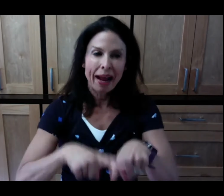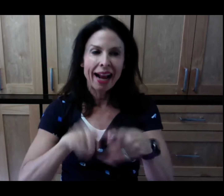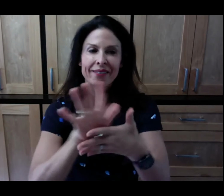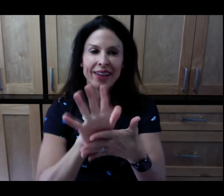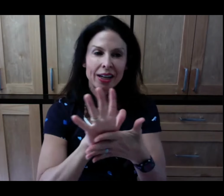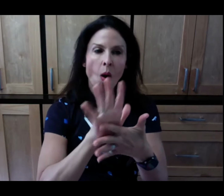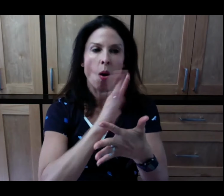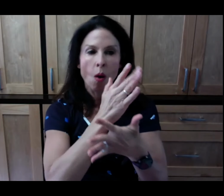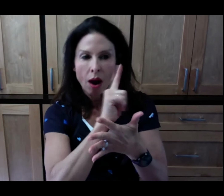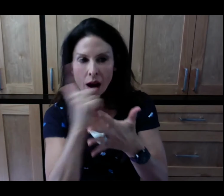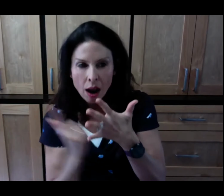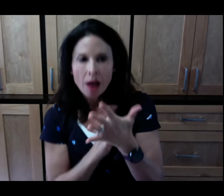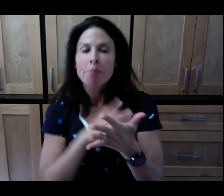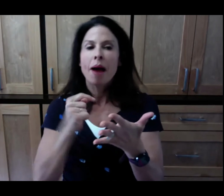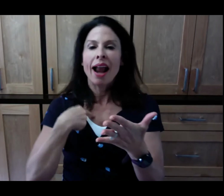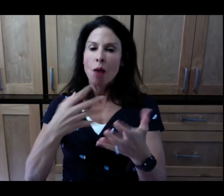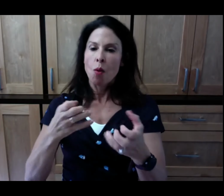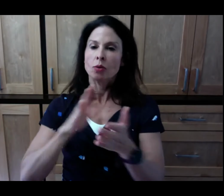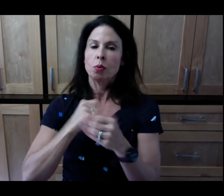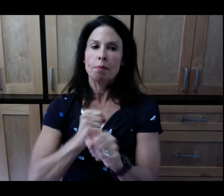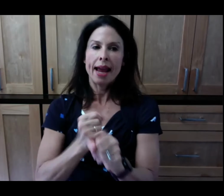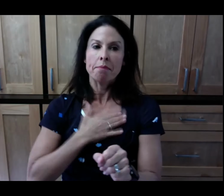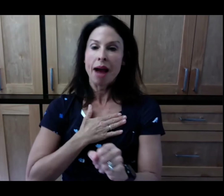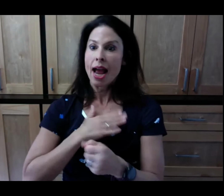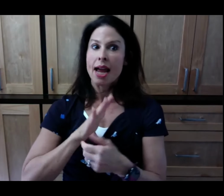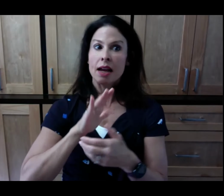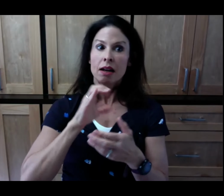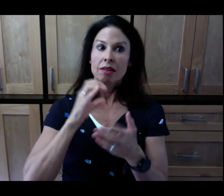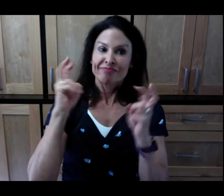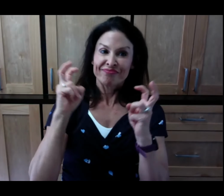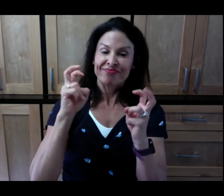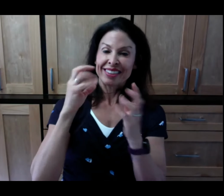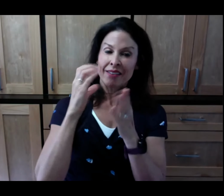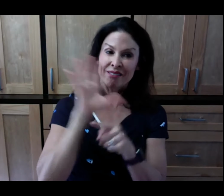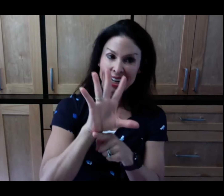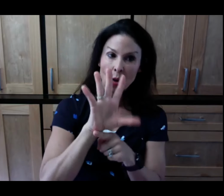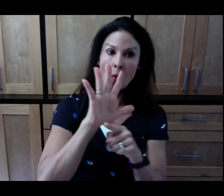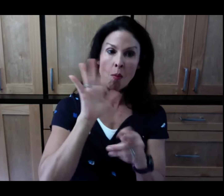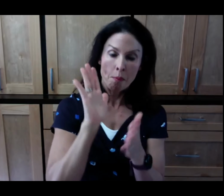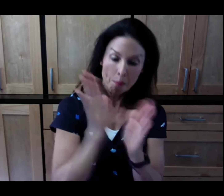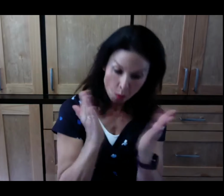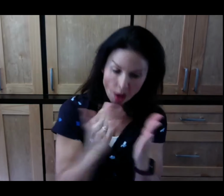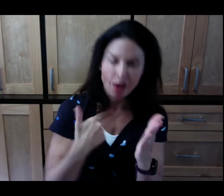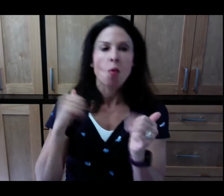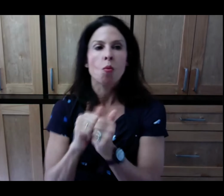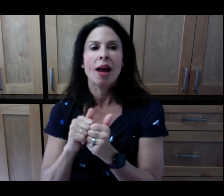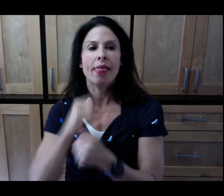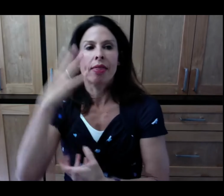especially with the videos. Really, they depend on a lot of the videos, which is nice to have. And I can make my own topics